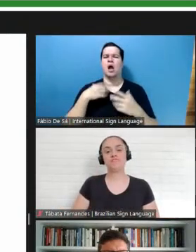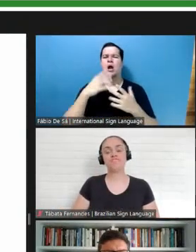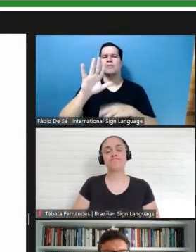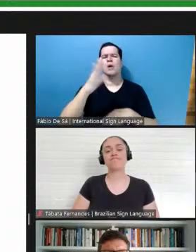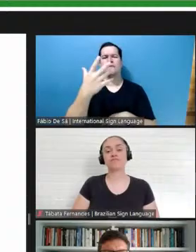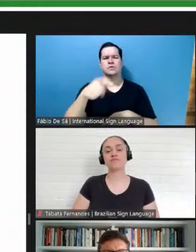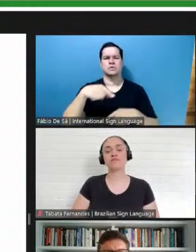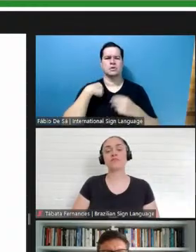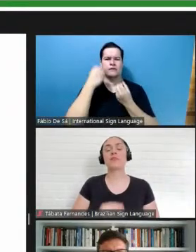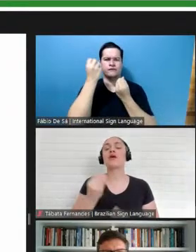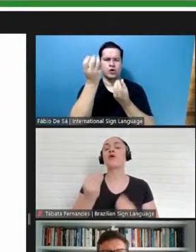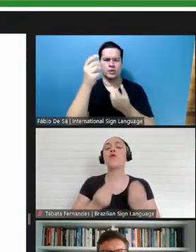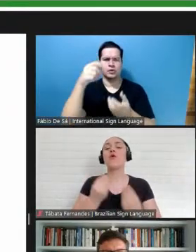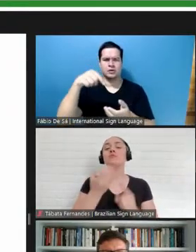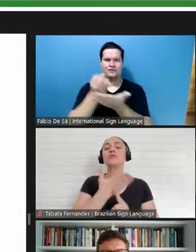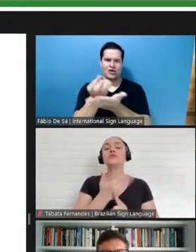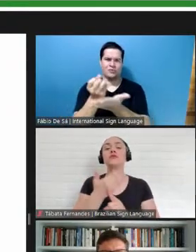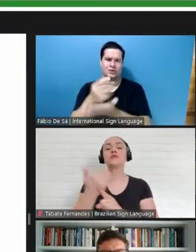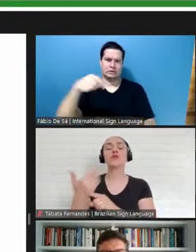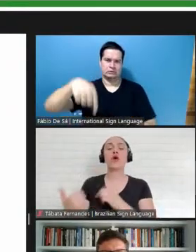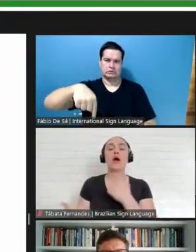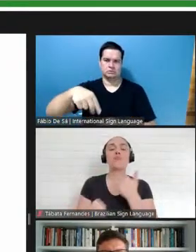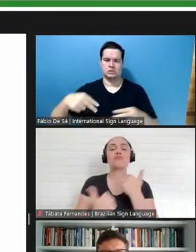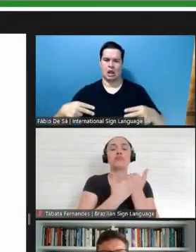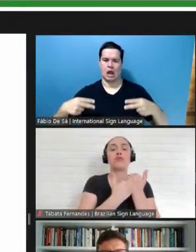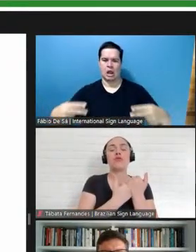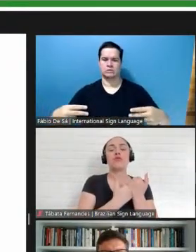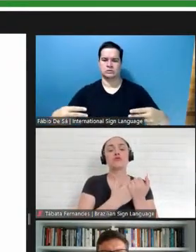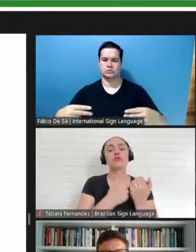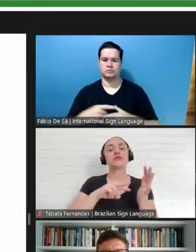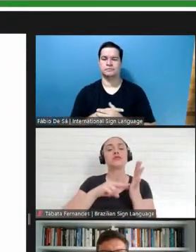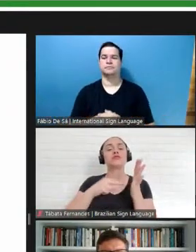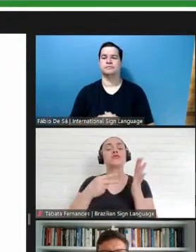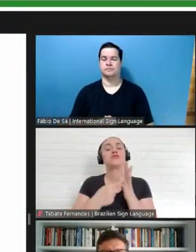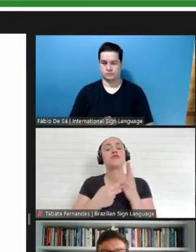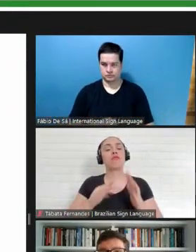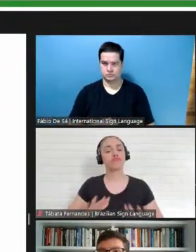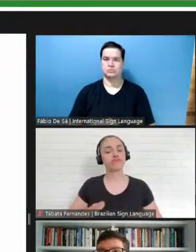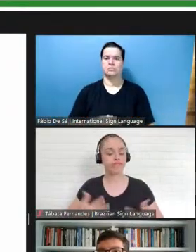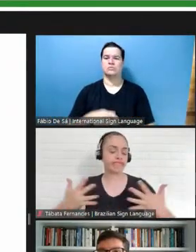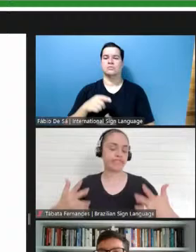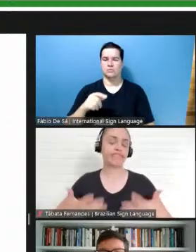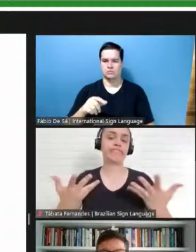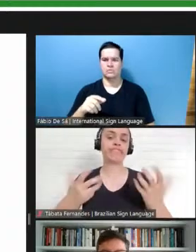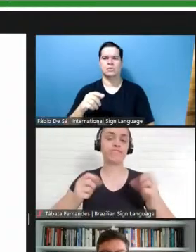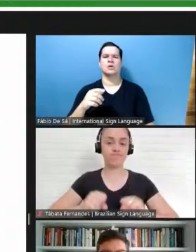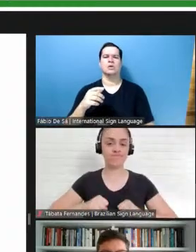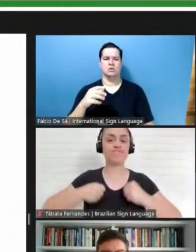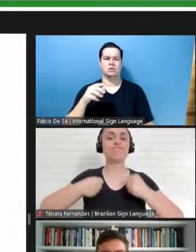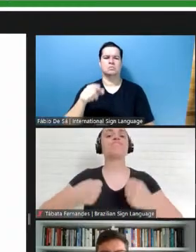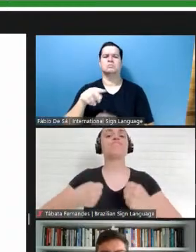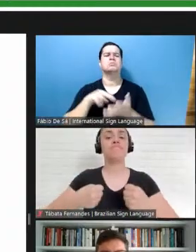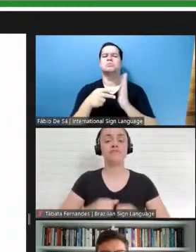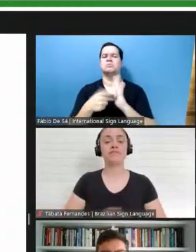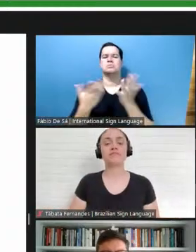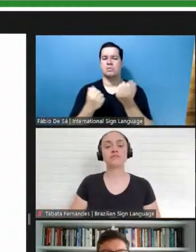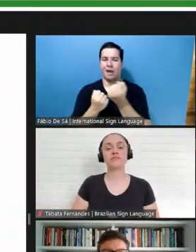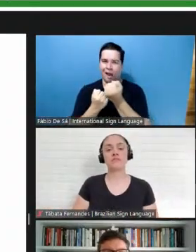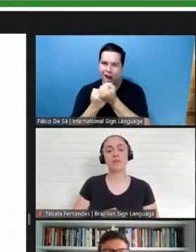how can technology support multiple means of engagement? At the core of this principle is